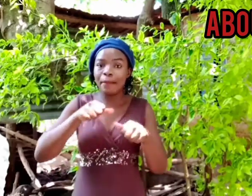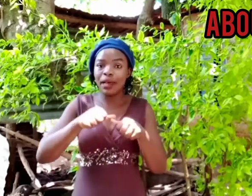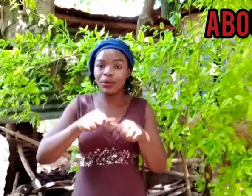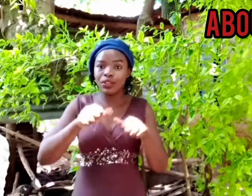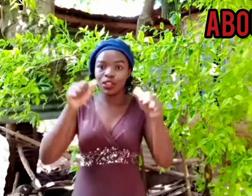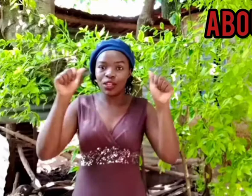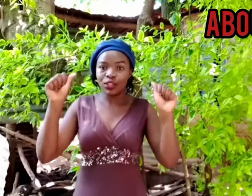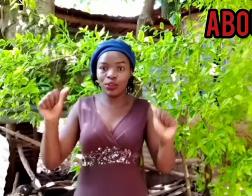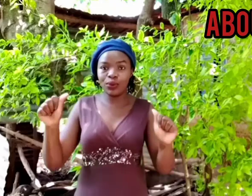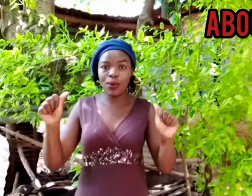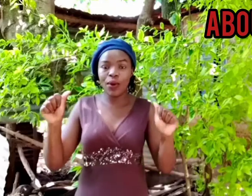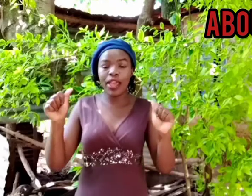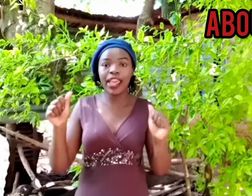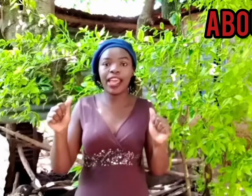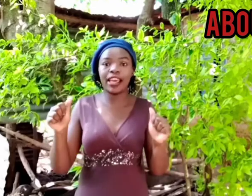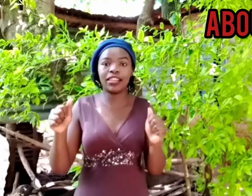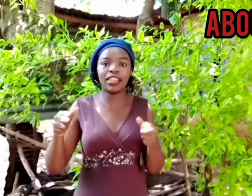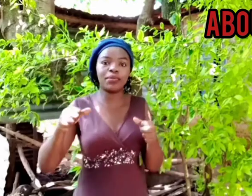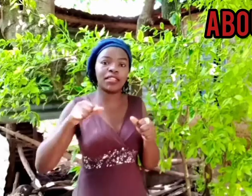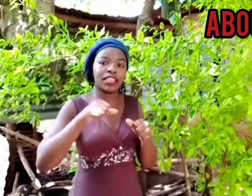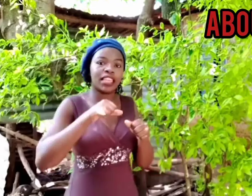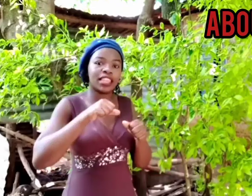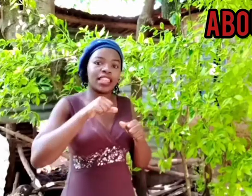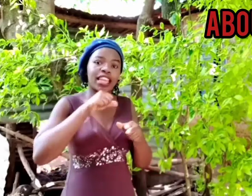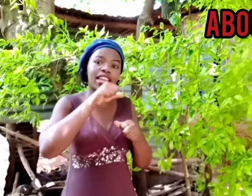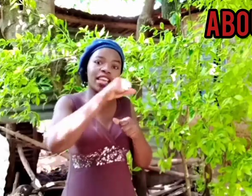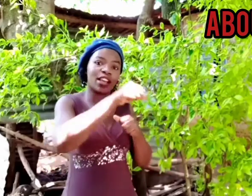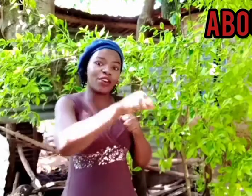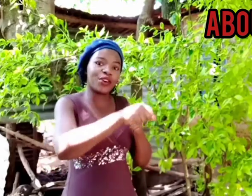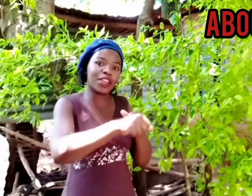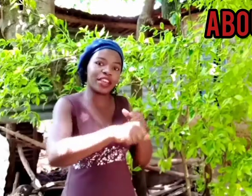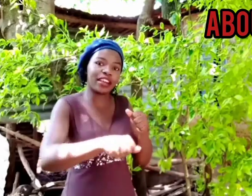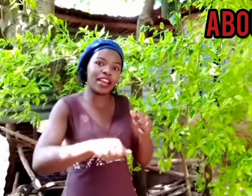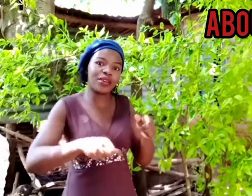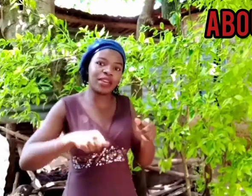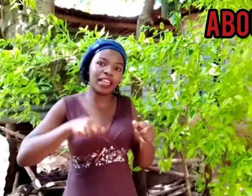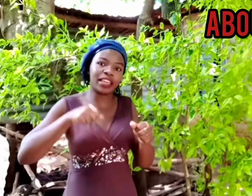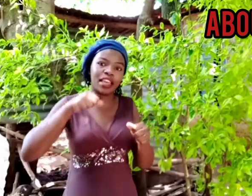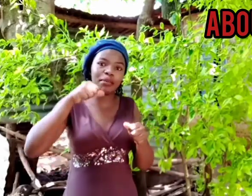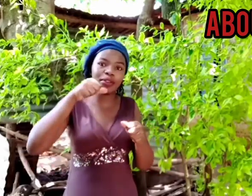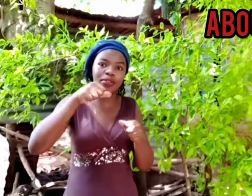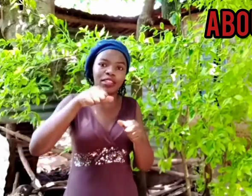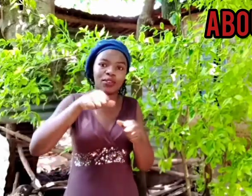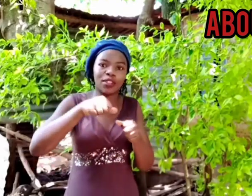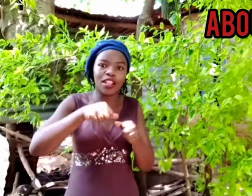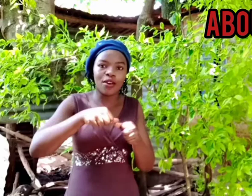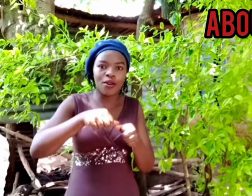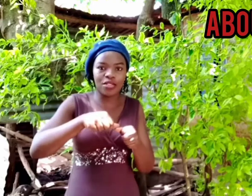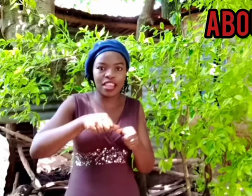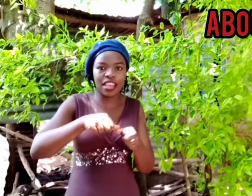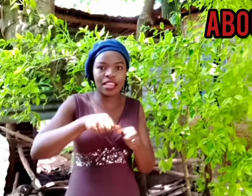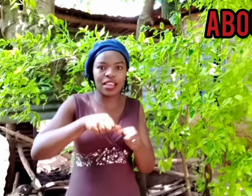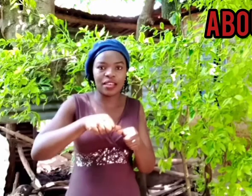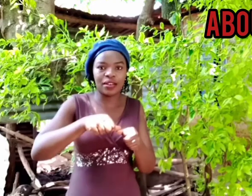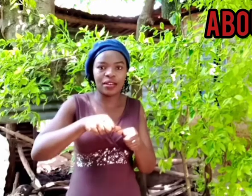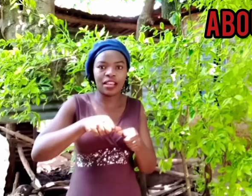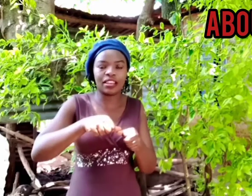About. 2 A hand shapes, then going round and coming to settle on the other hand